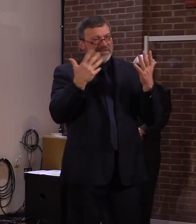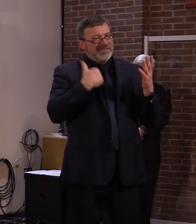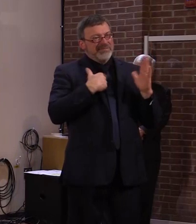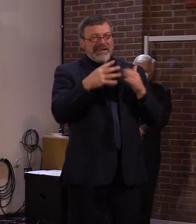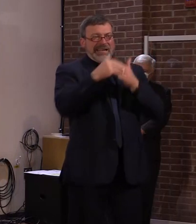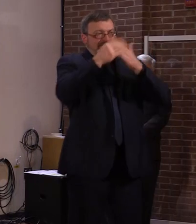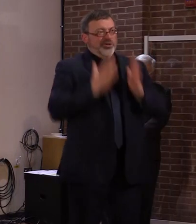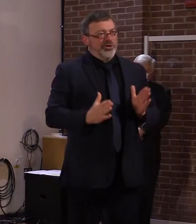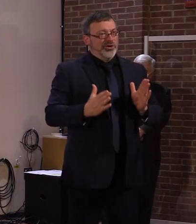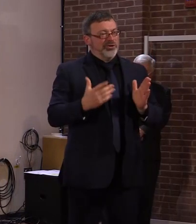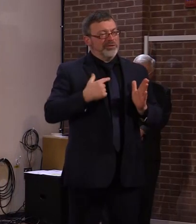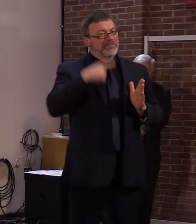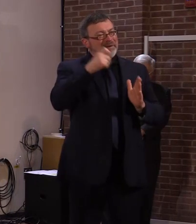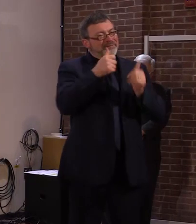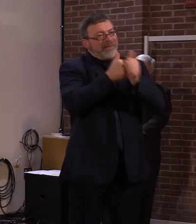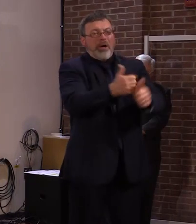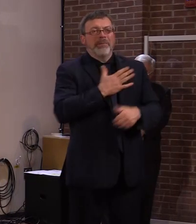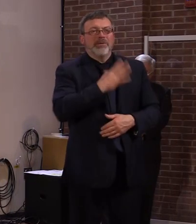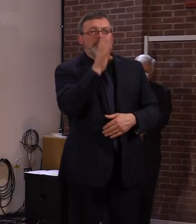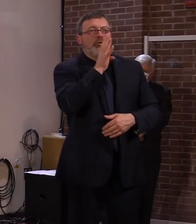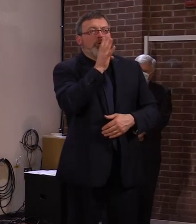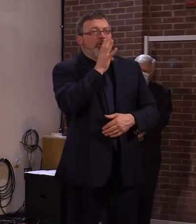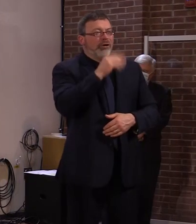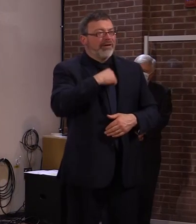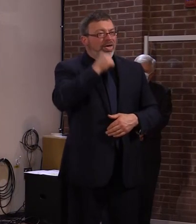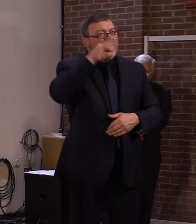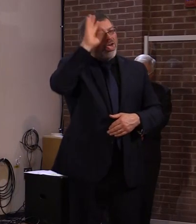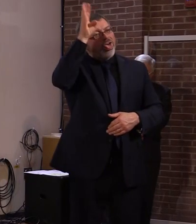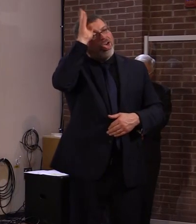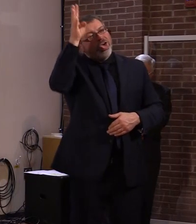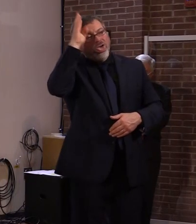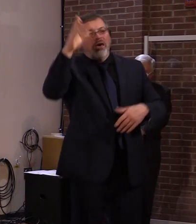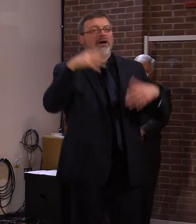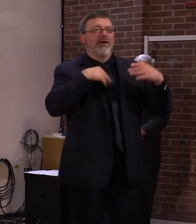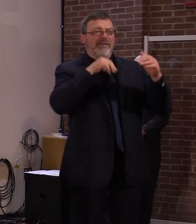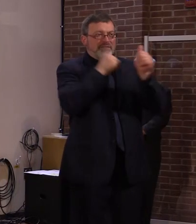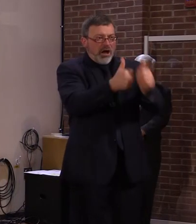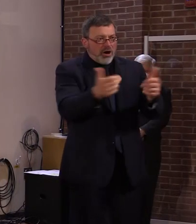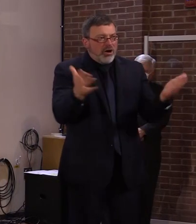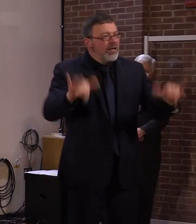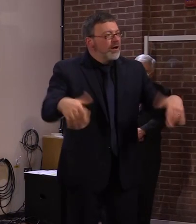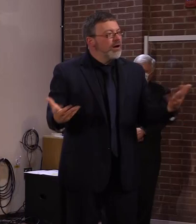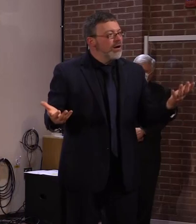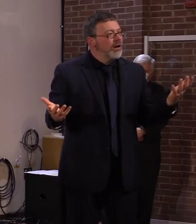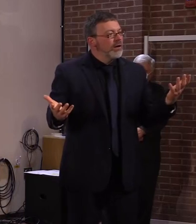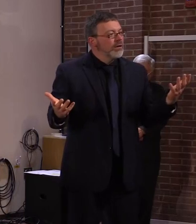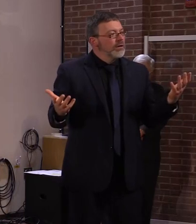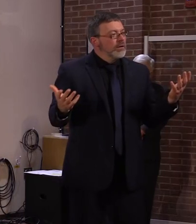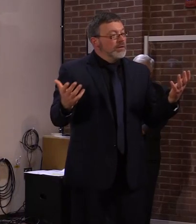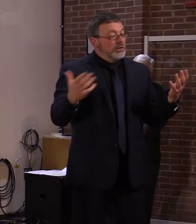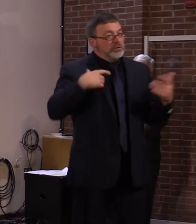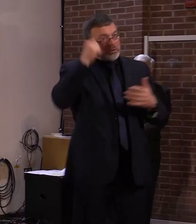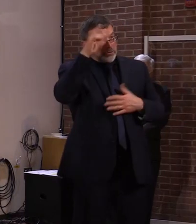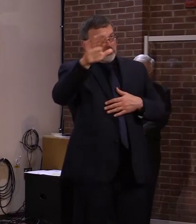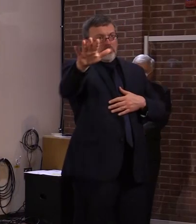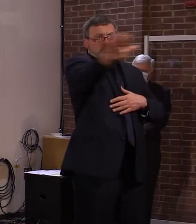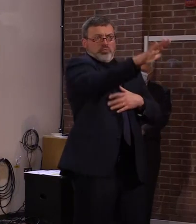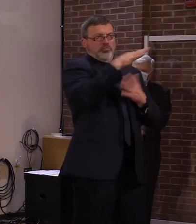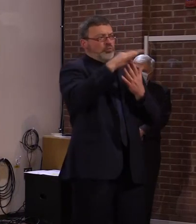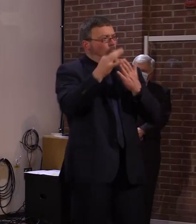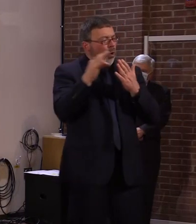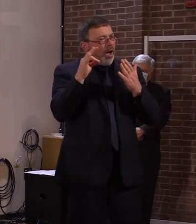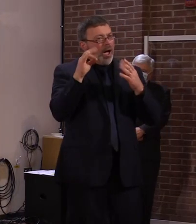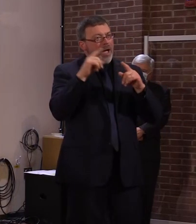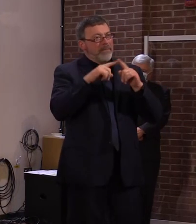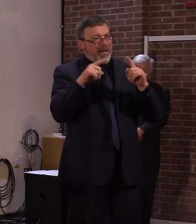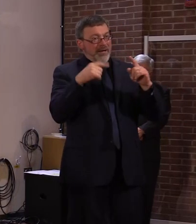your choice. But we want you to make logical decisions and make the right decisions as